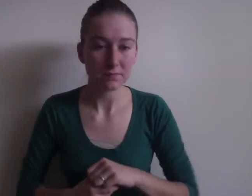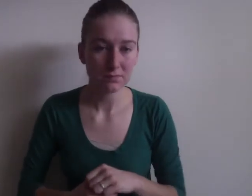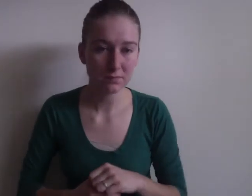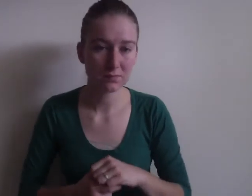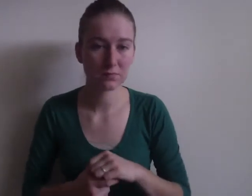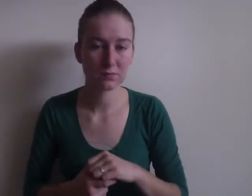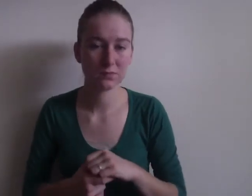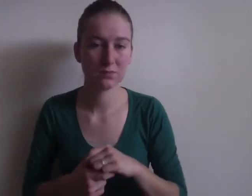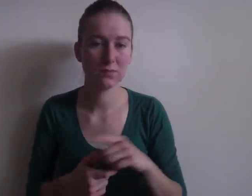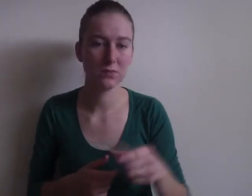happened?